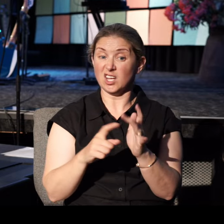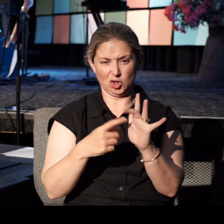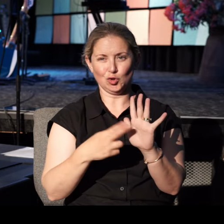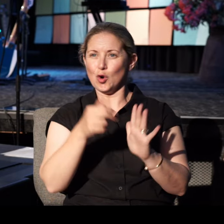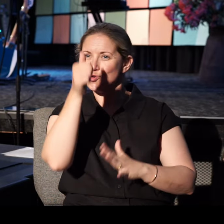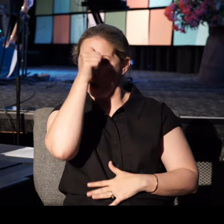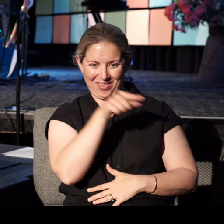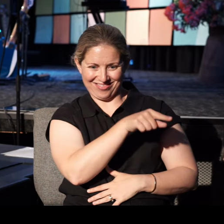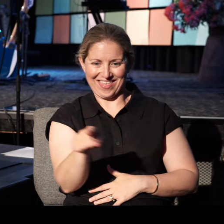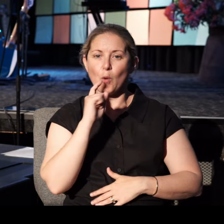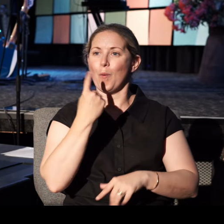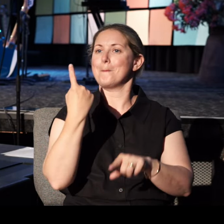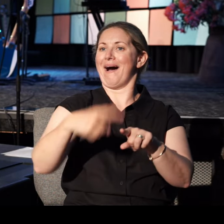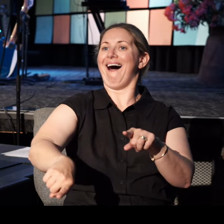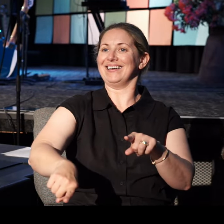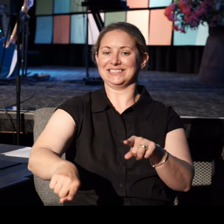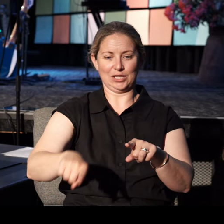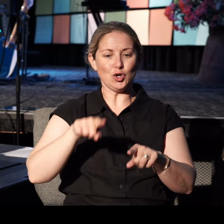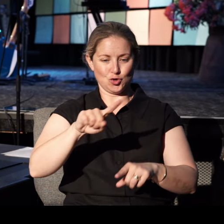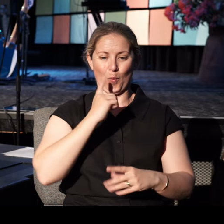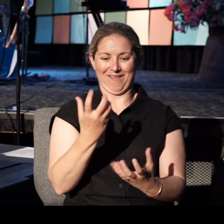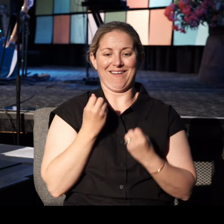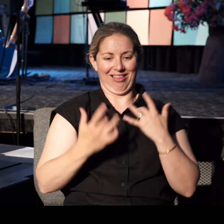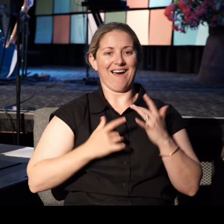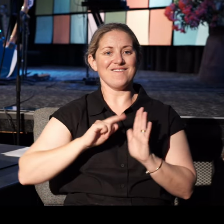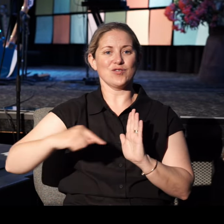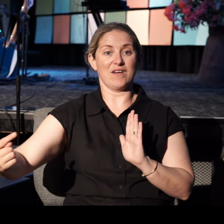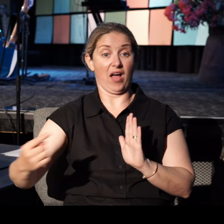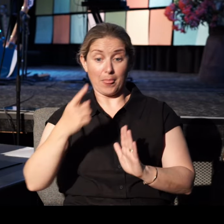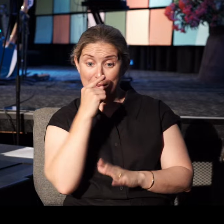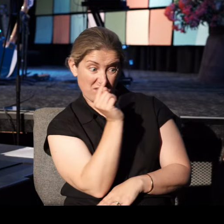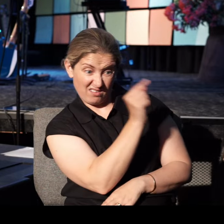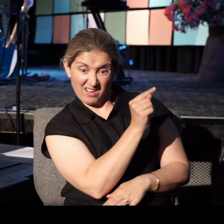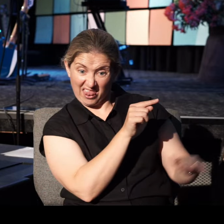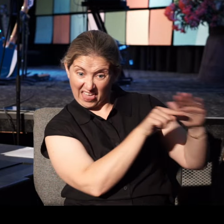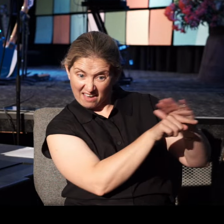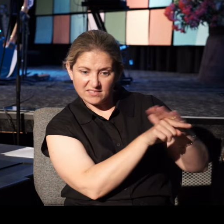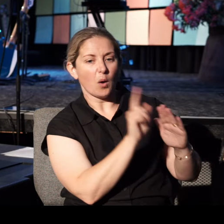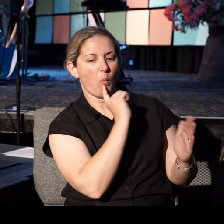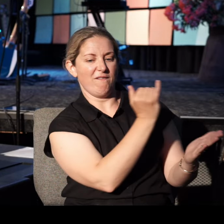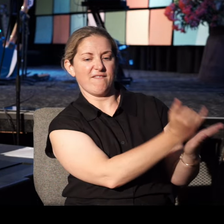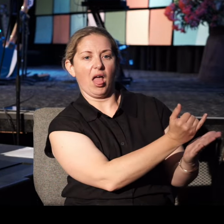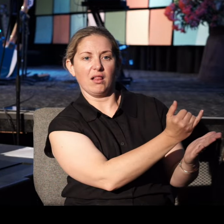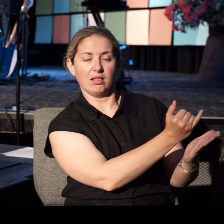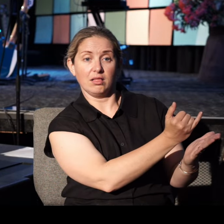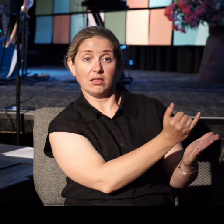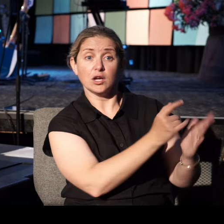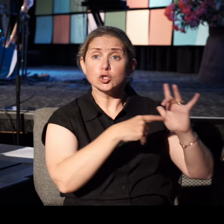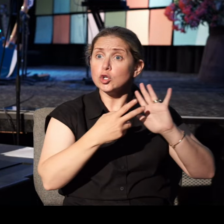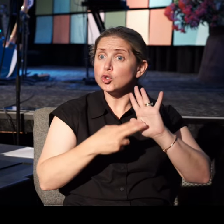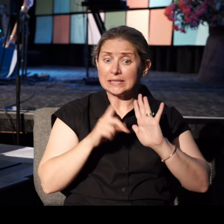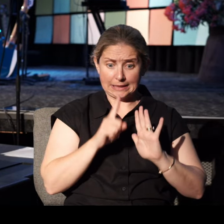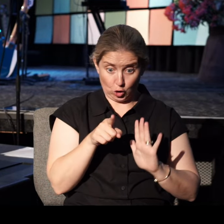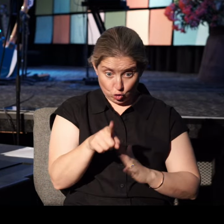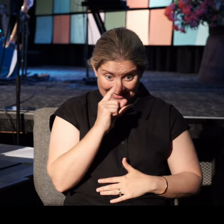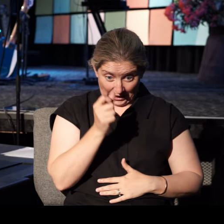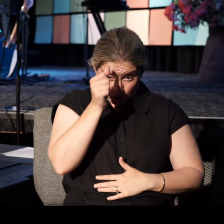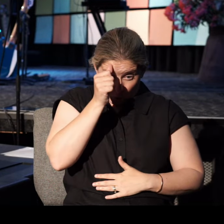test and the group who have left fail. So he's doing it to say, no, here's how you can know you truly are